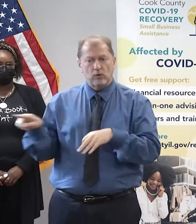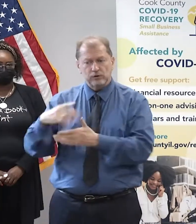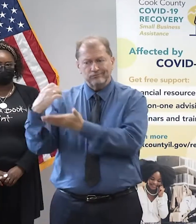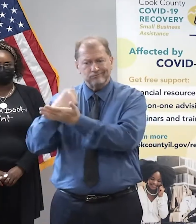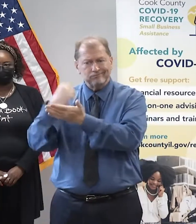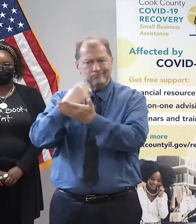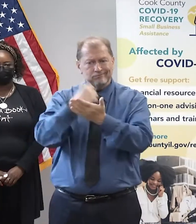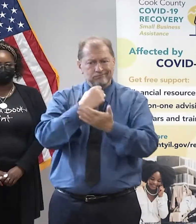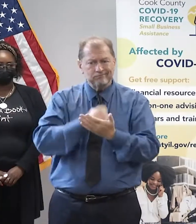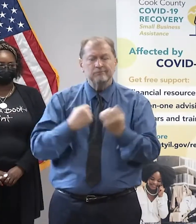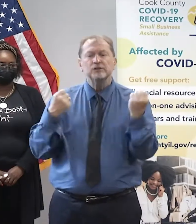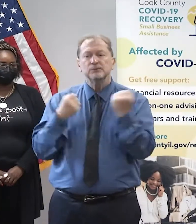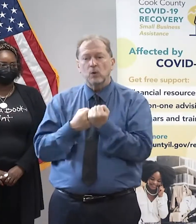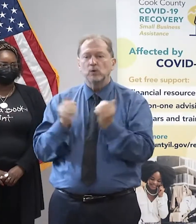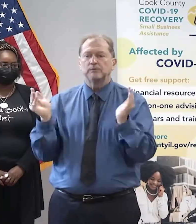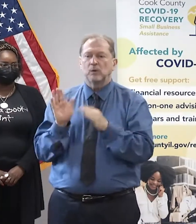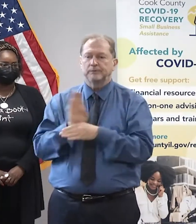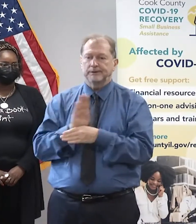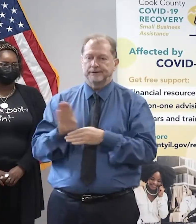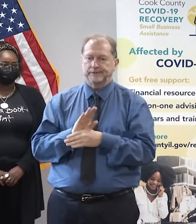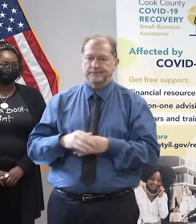so. Thank you. Now,